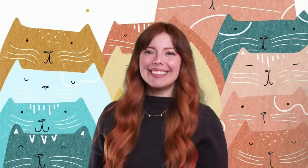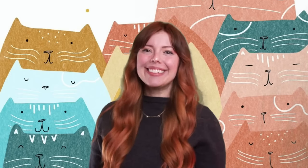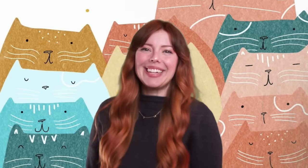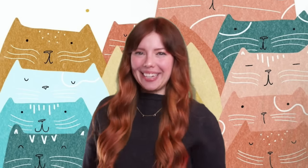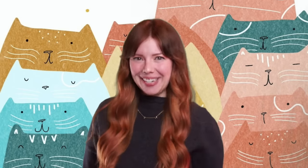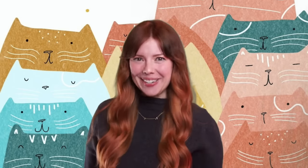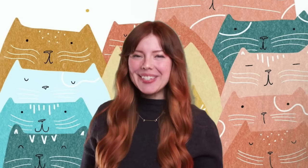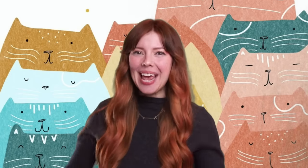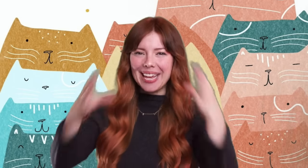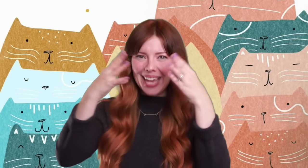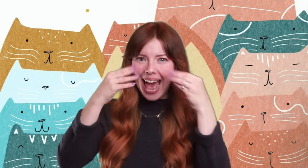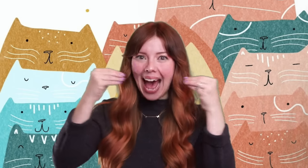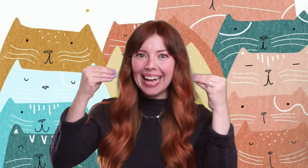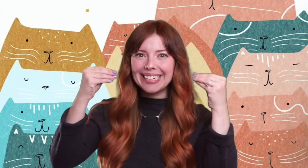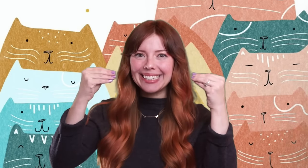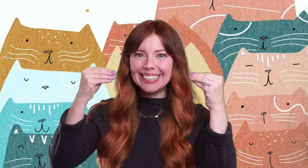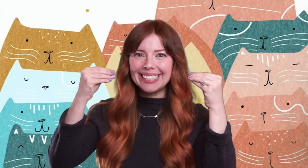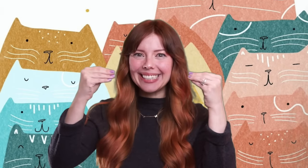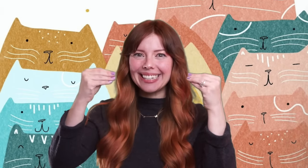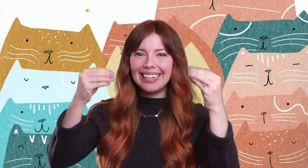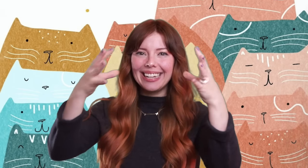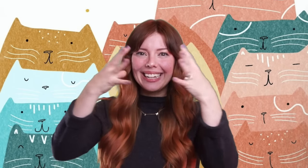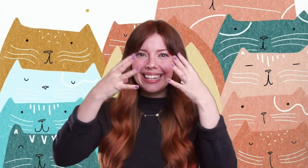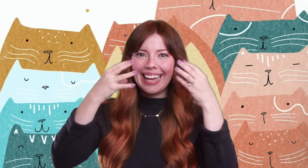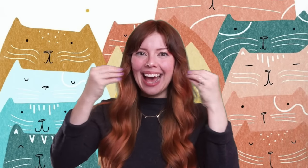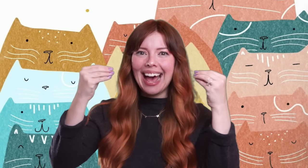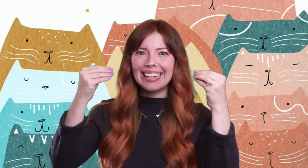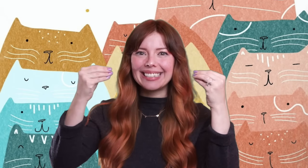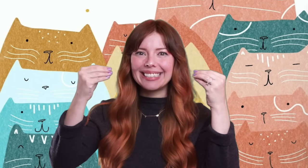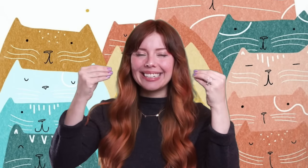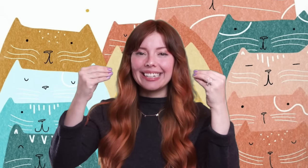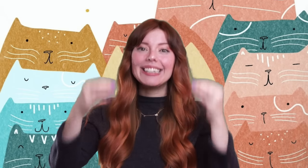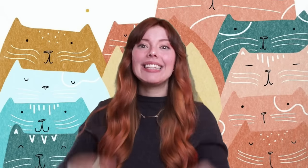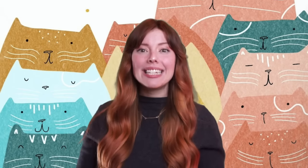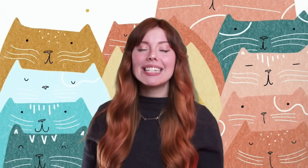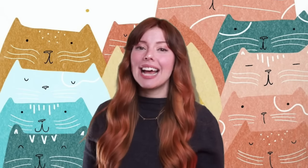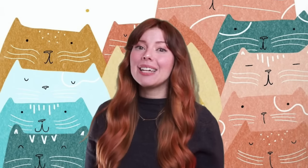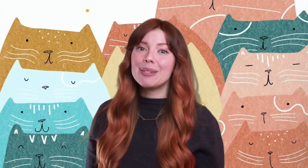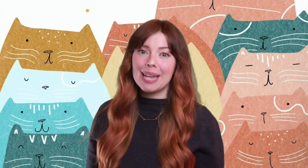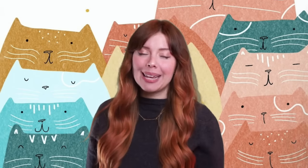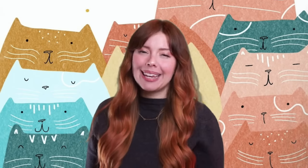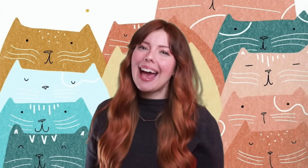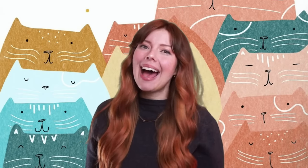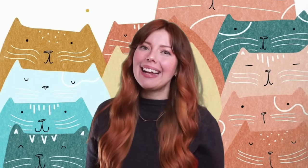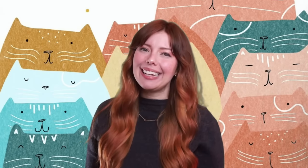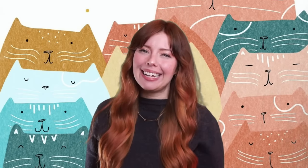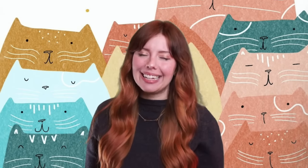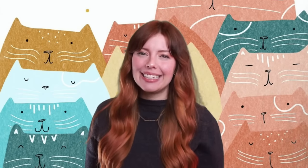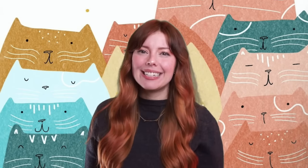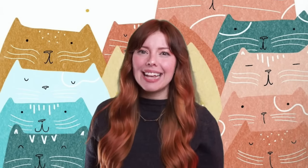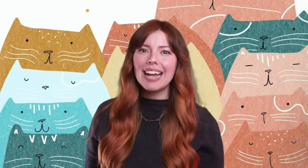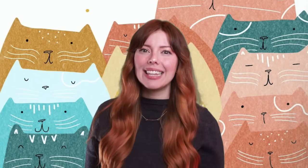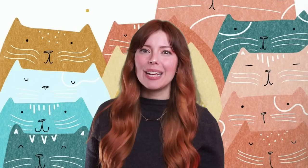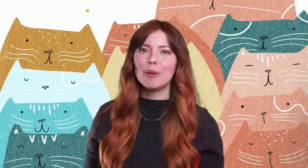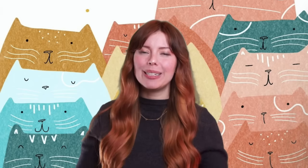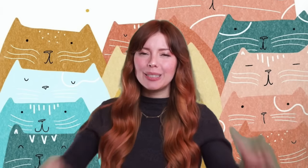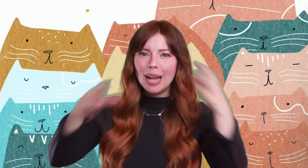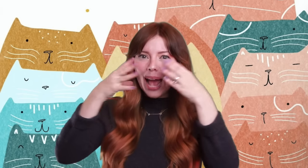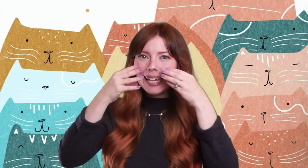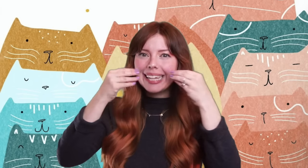Can you say cat? Cat. This is how you say cat in sign language.